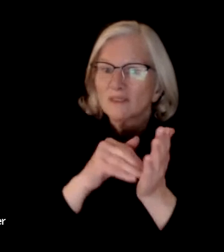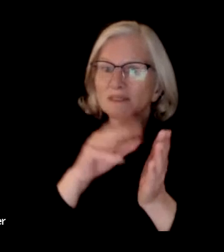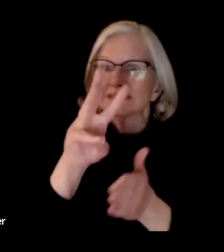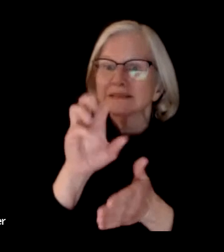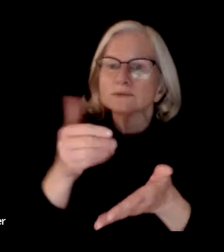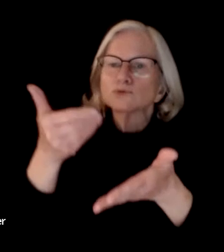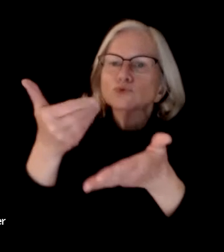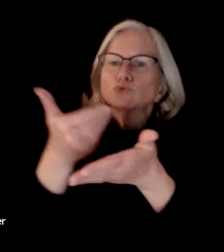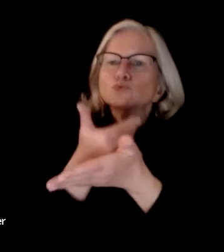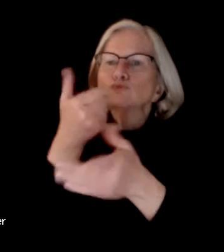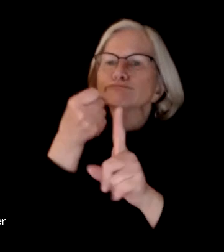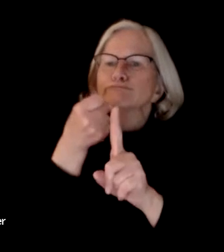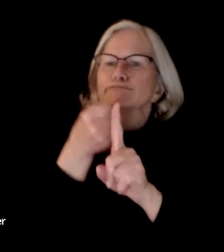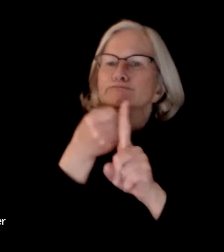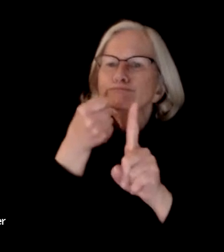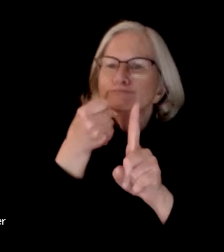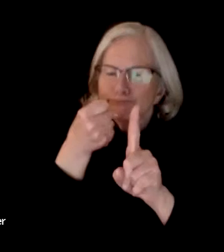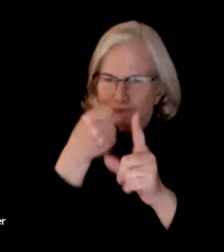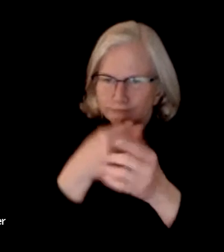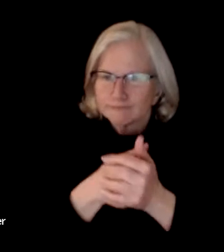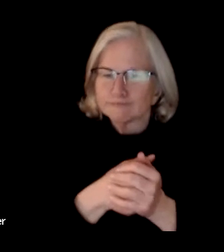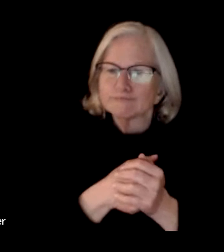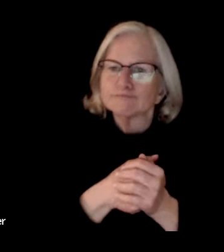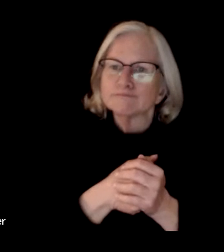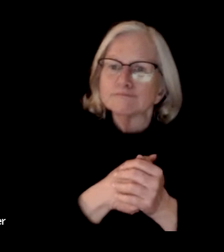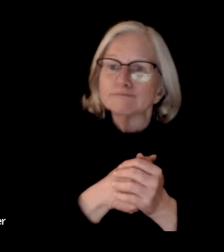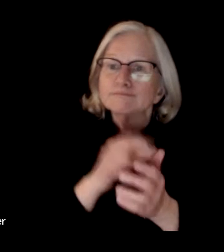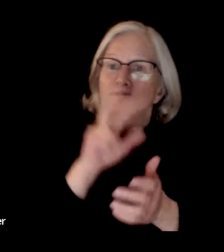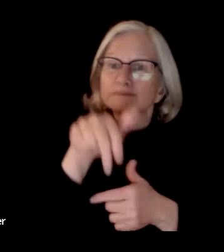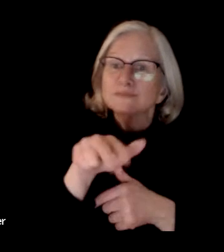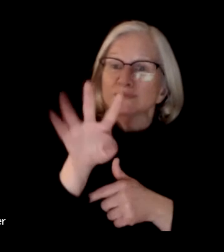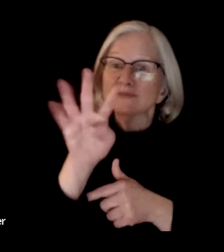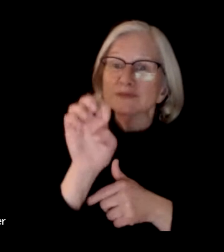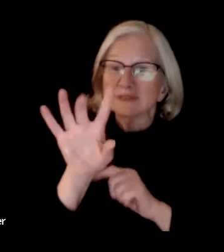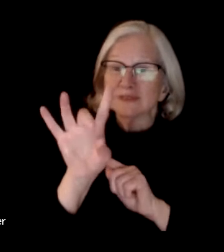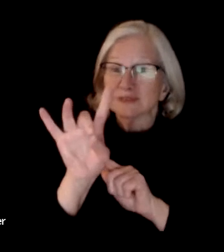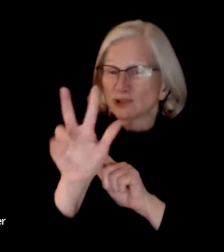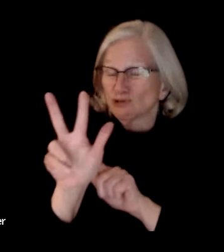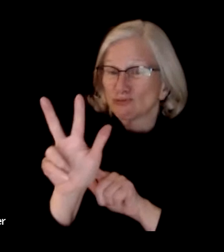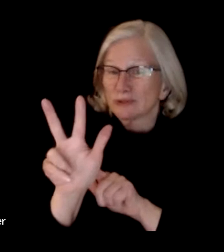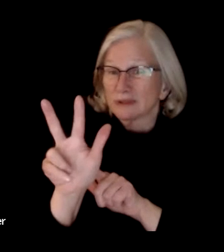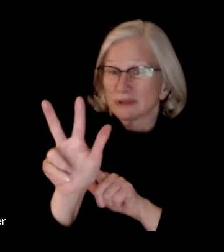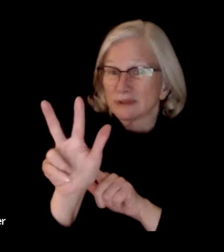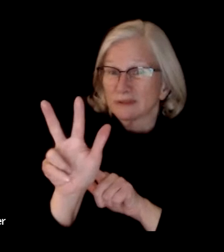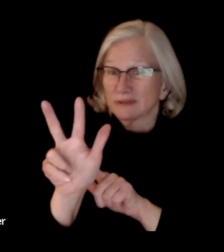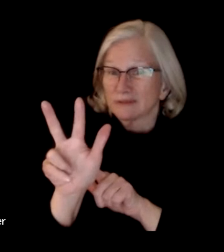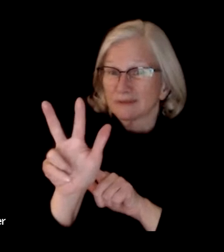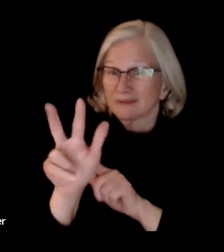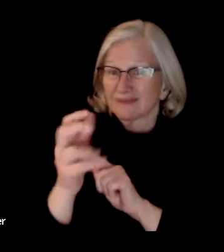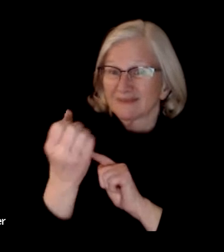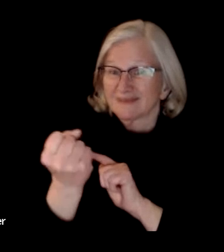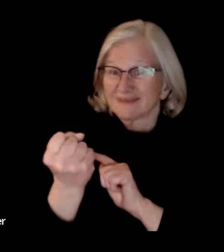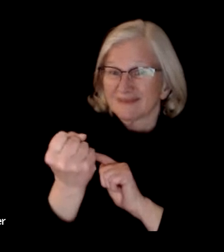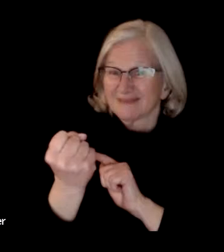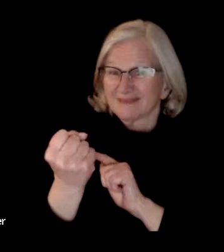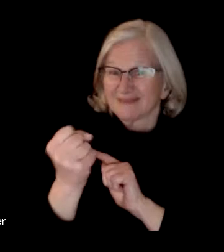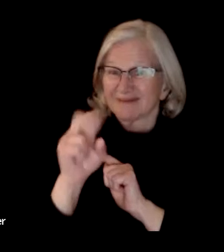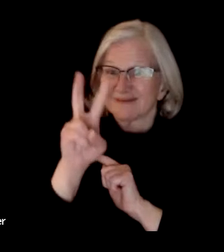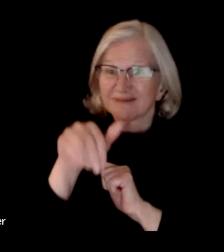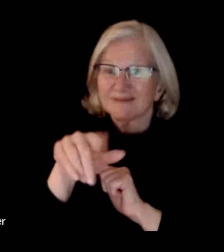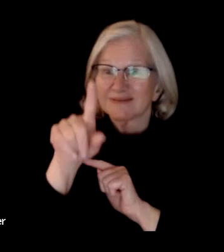cases. That was 2,483 announced on Saturday and 2,165 announced on